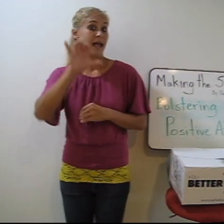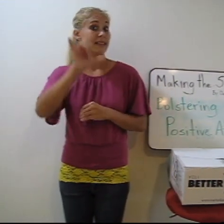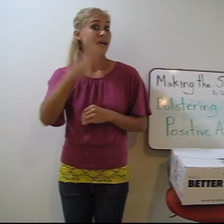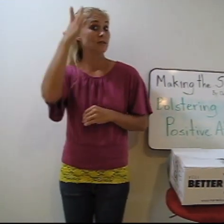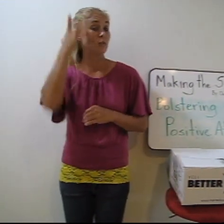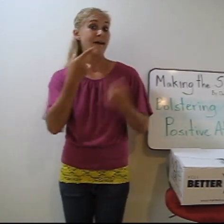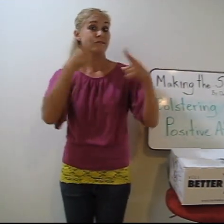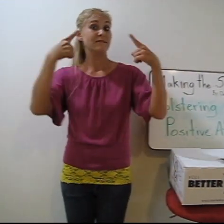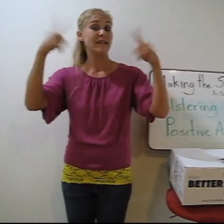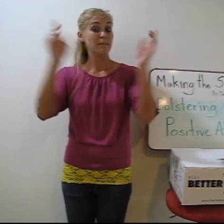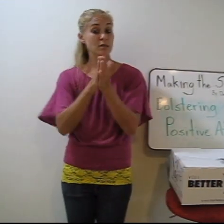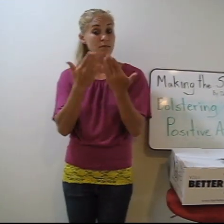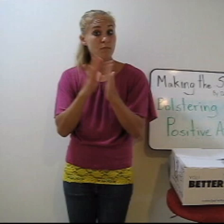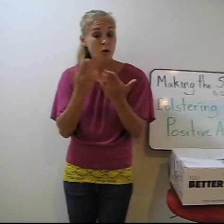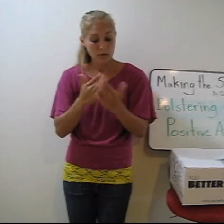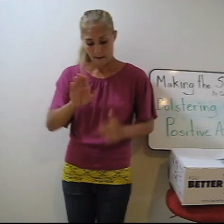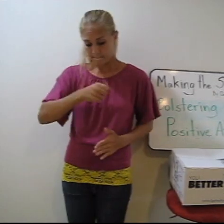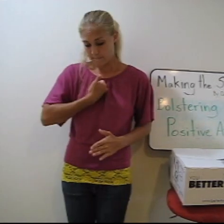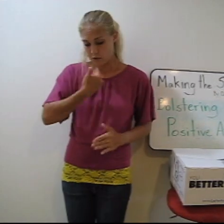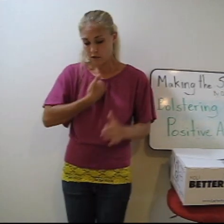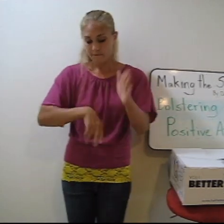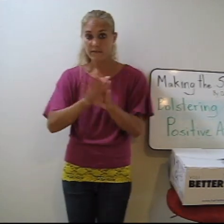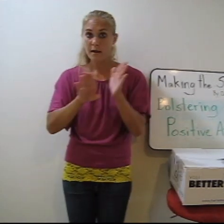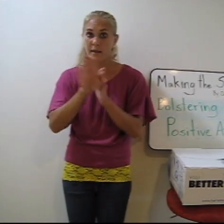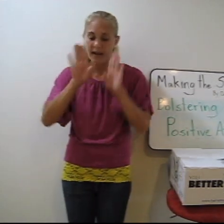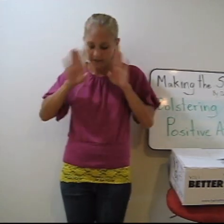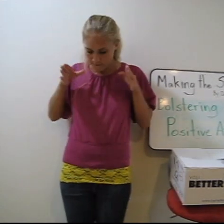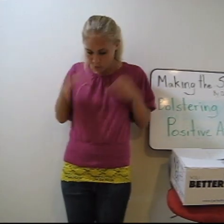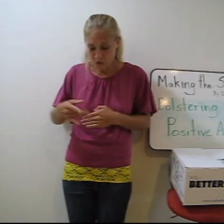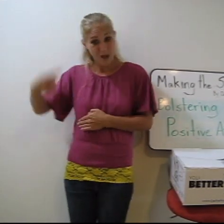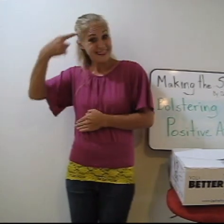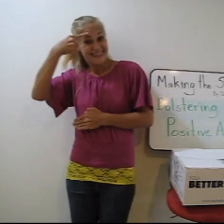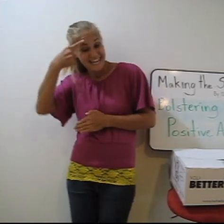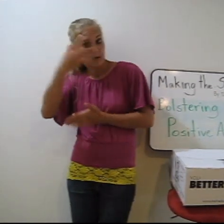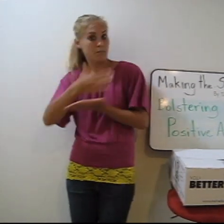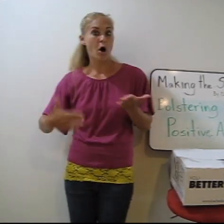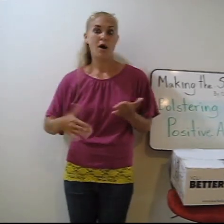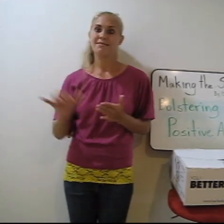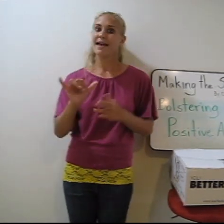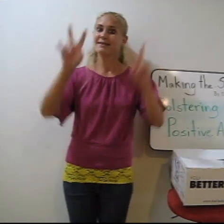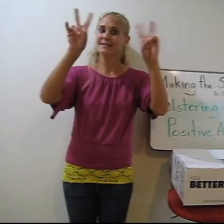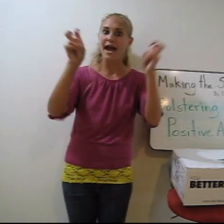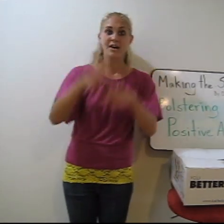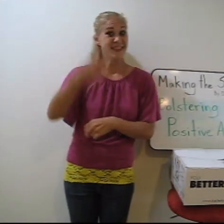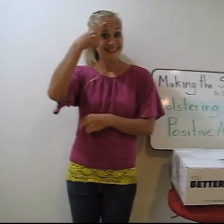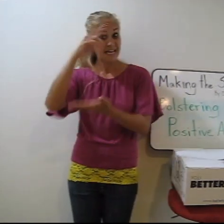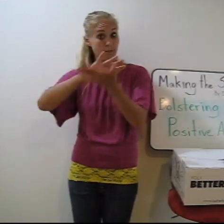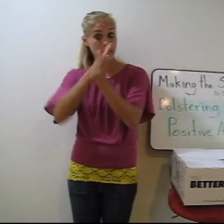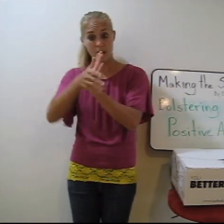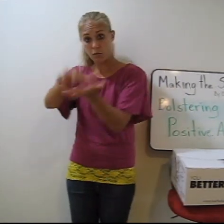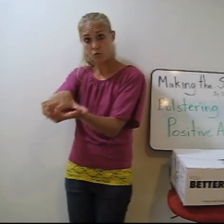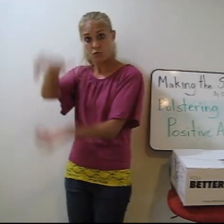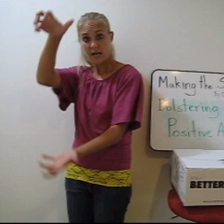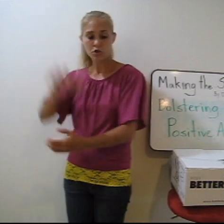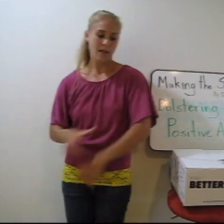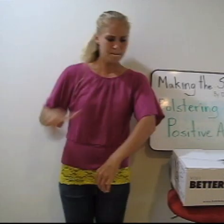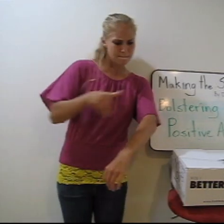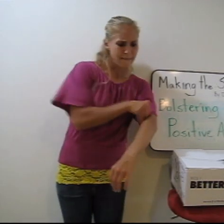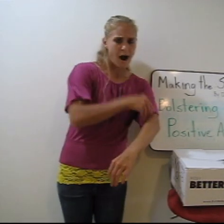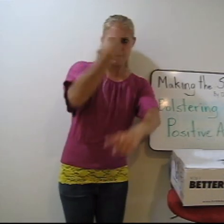personal development have been focused on this thinking part. Books like Think and Grow Rich, The Power of Positive Thinking, The